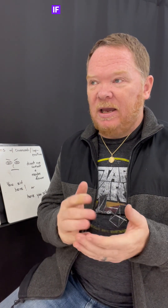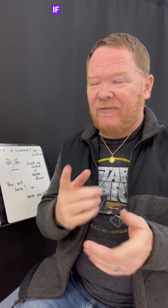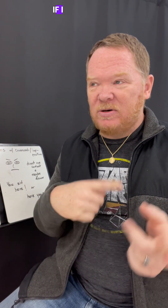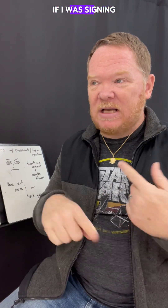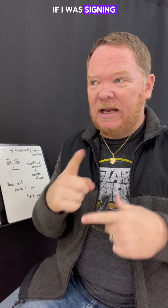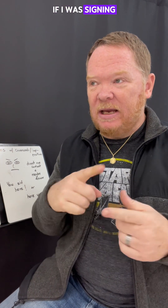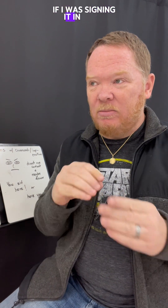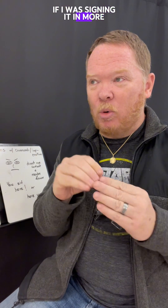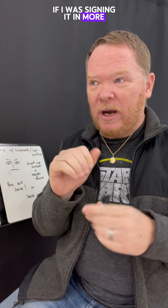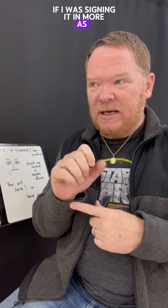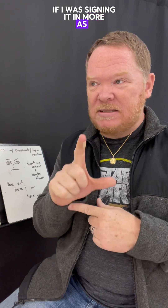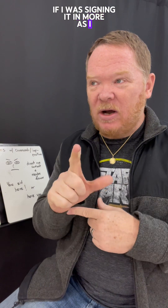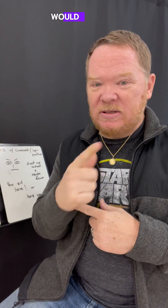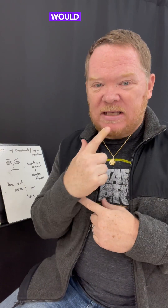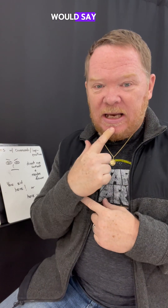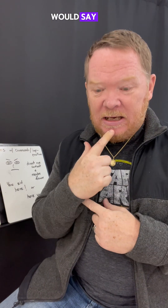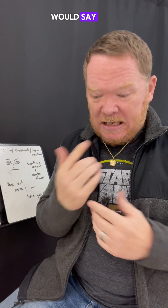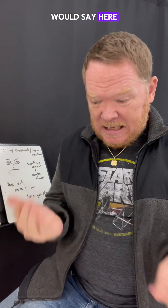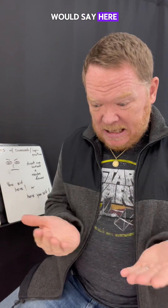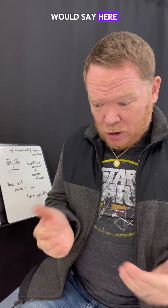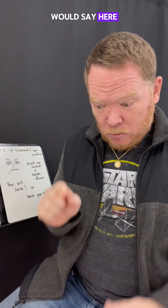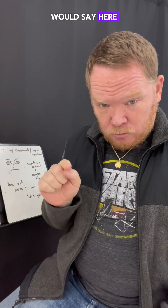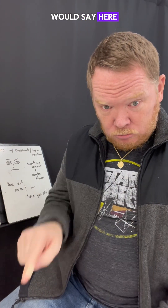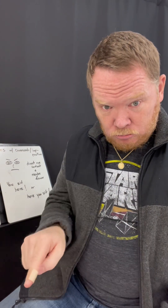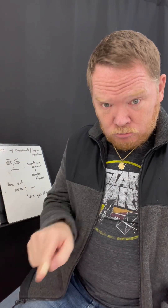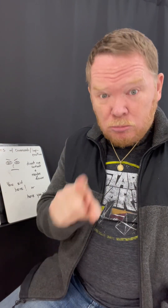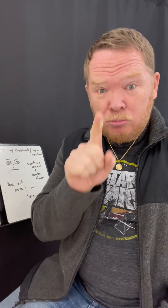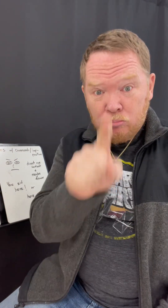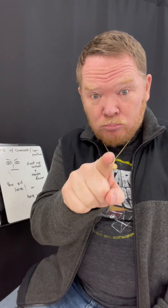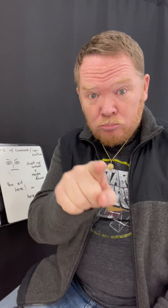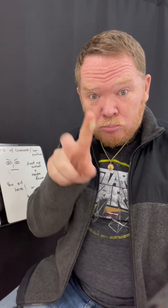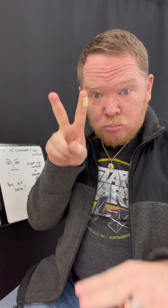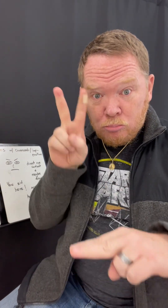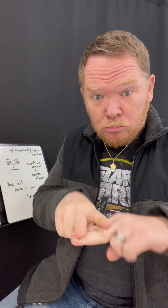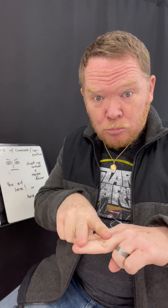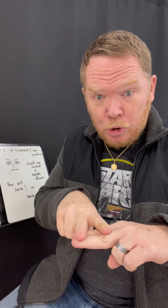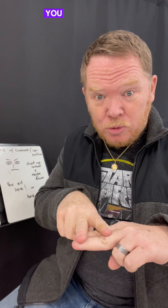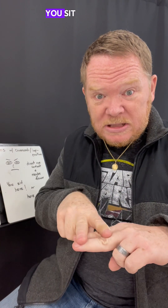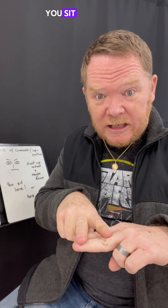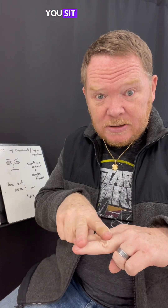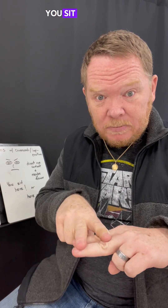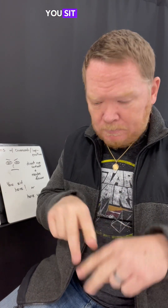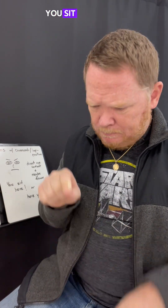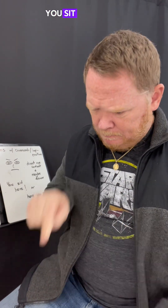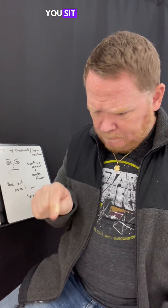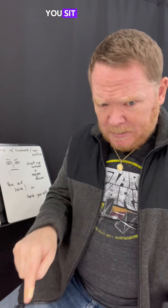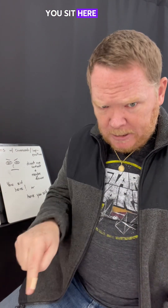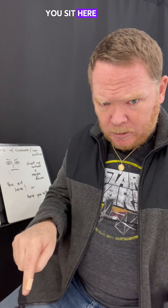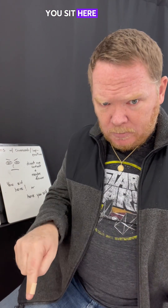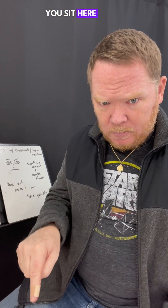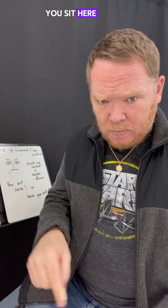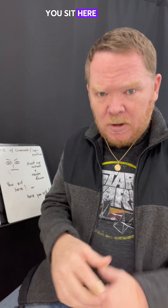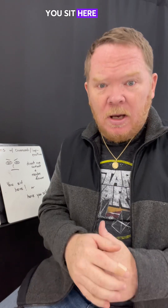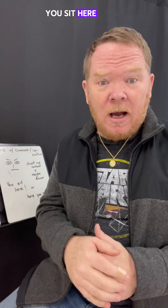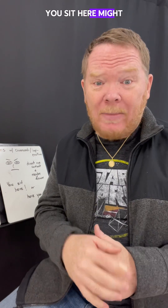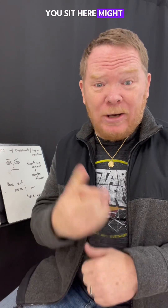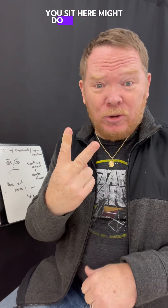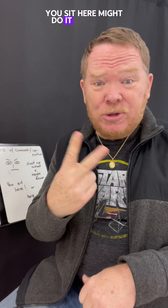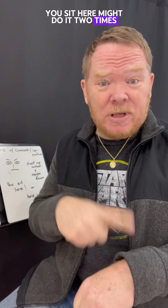I were signing it in more ASL, I would say, here, you sit, here. I might do it 2 times.